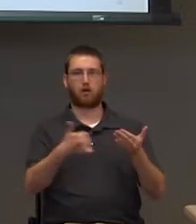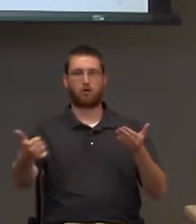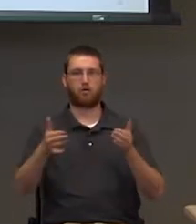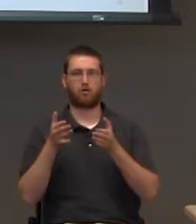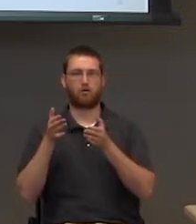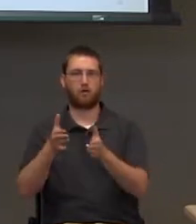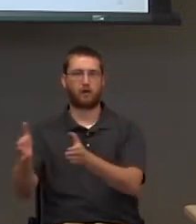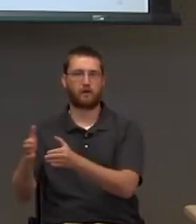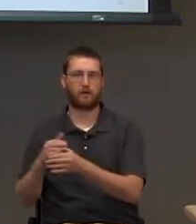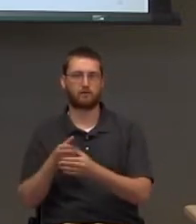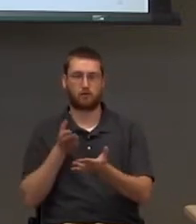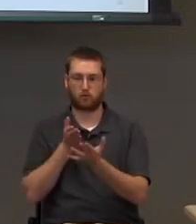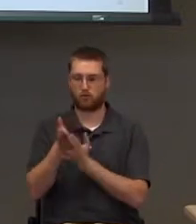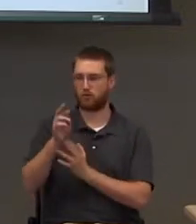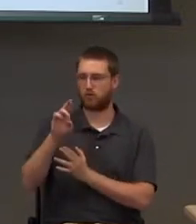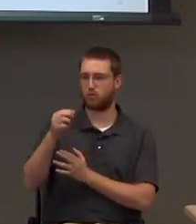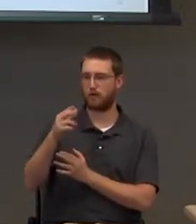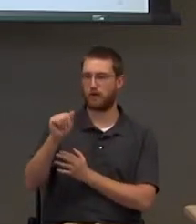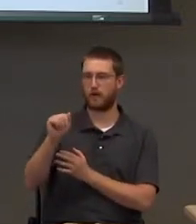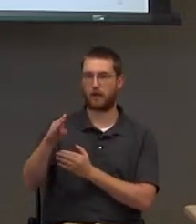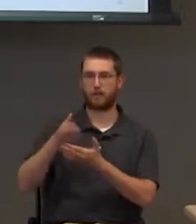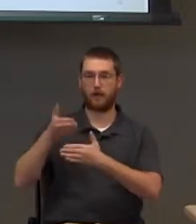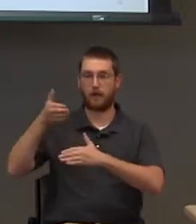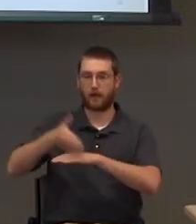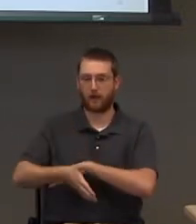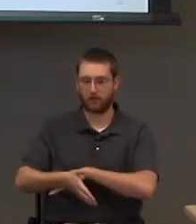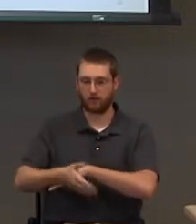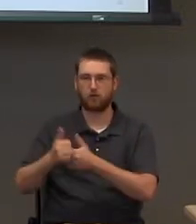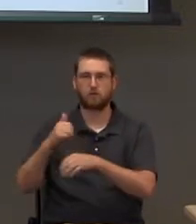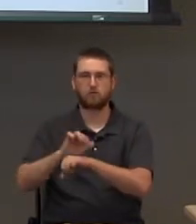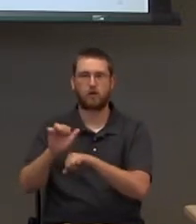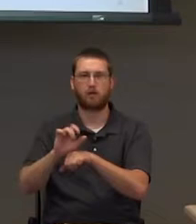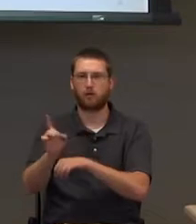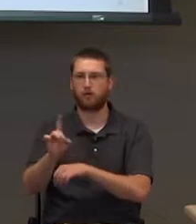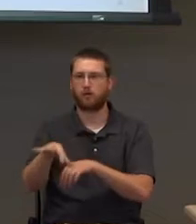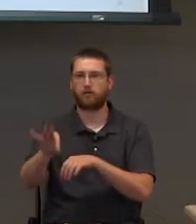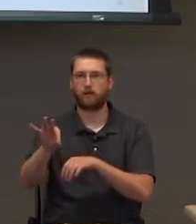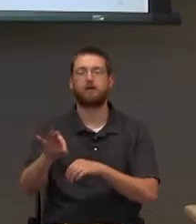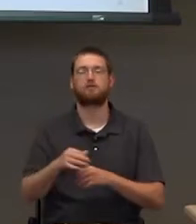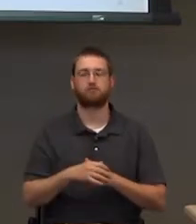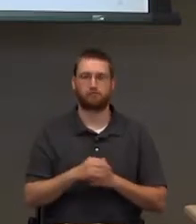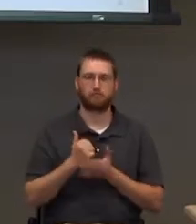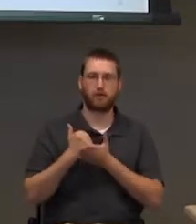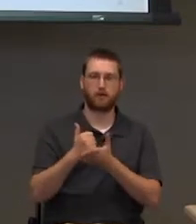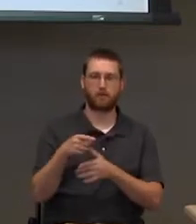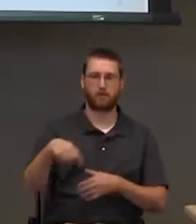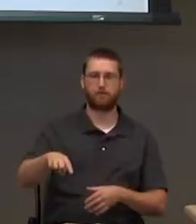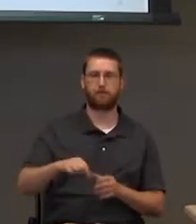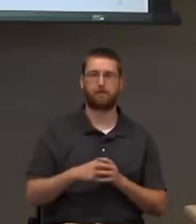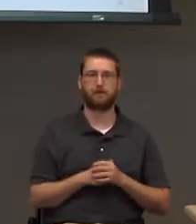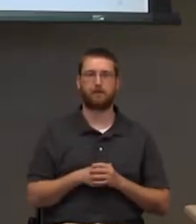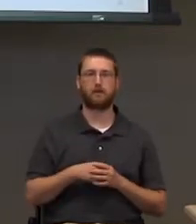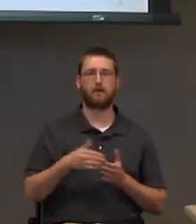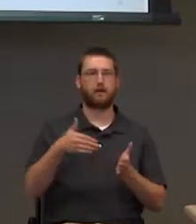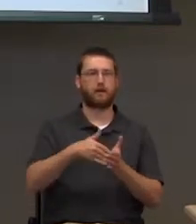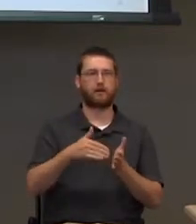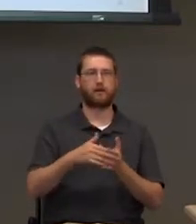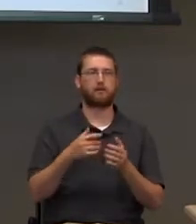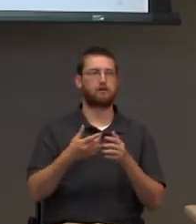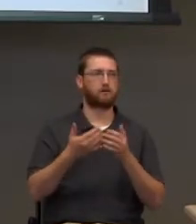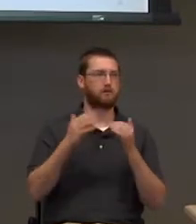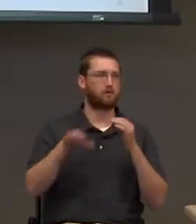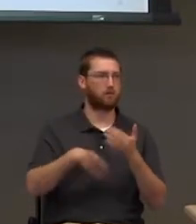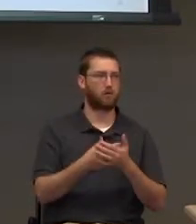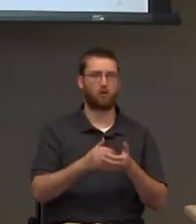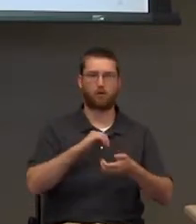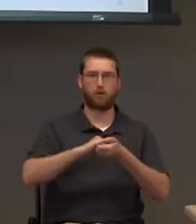or help them when they go through rehab find jobs? That's very commendable, and I'll talk about that in just a moment. But that's yet one again is let's bring all the